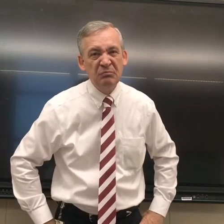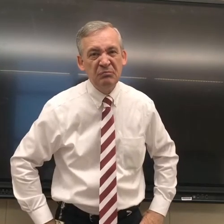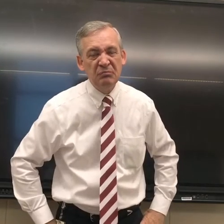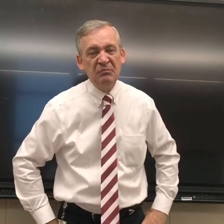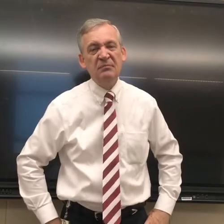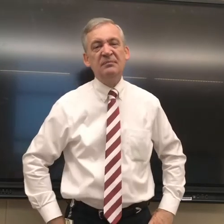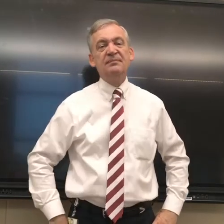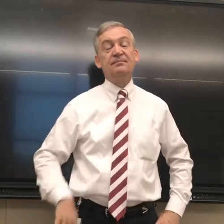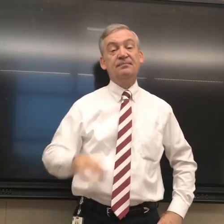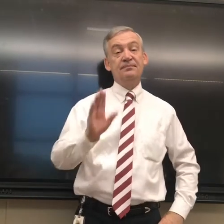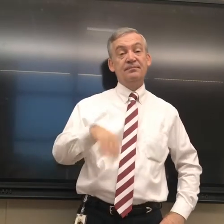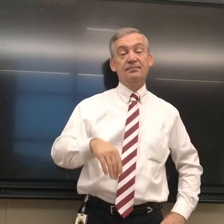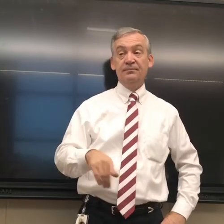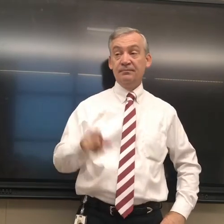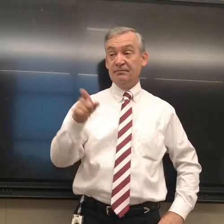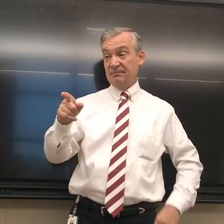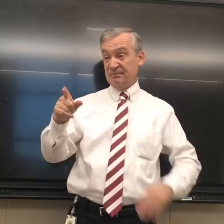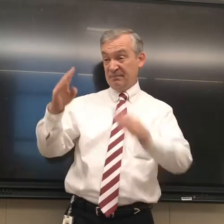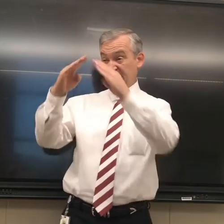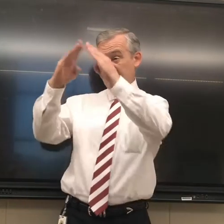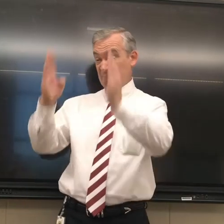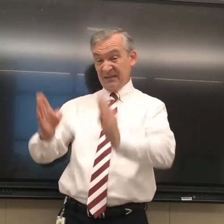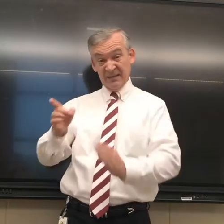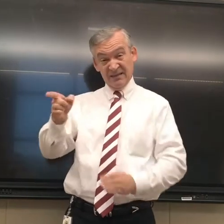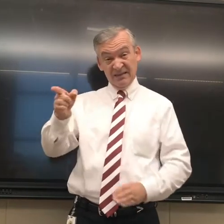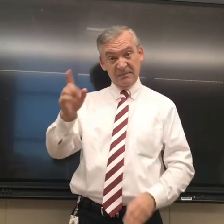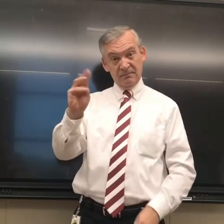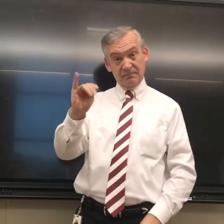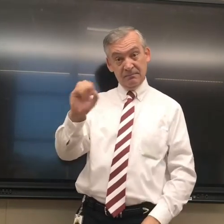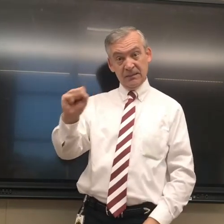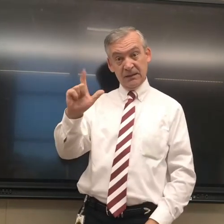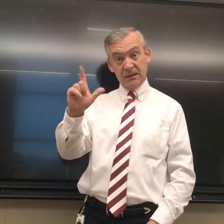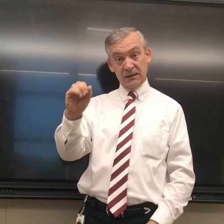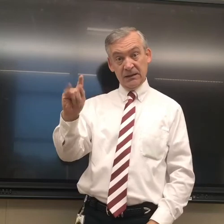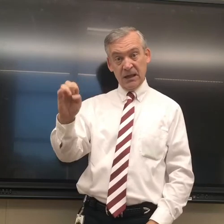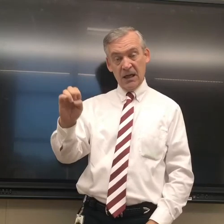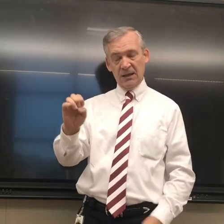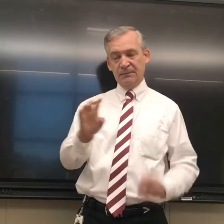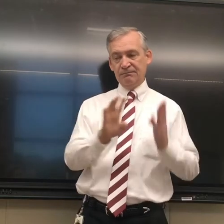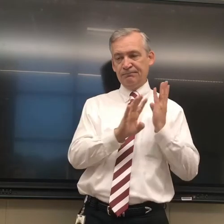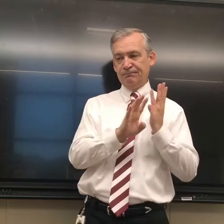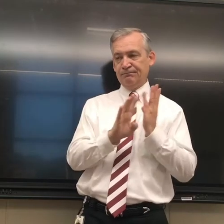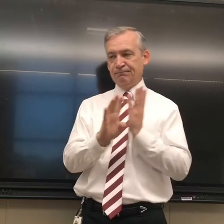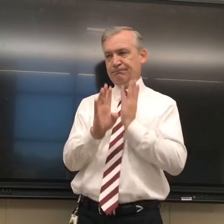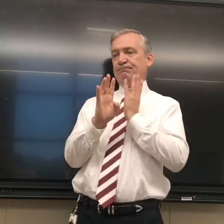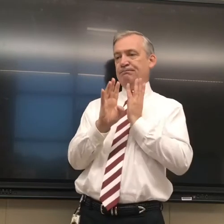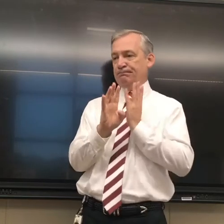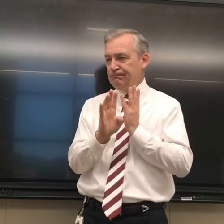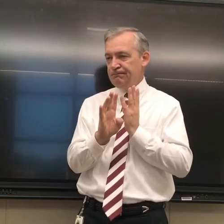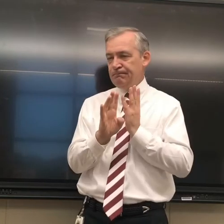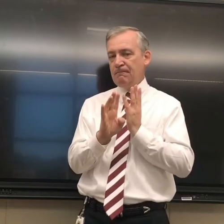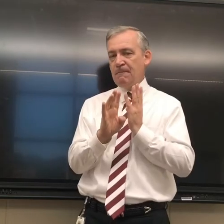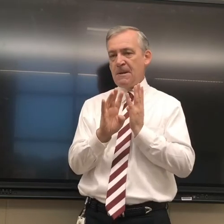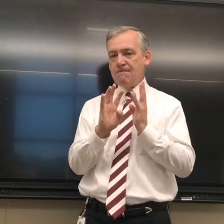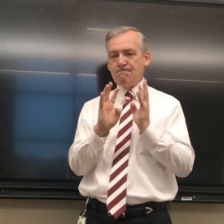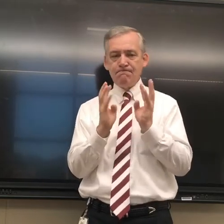When Miss Lottie's house came into view, we stopped, ostensibly to plan our strategy,